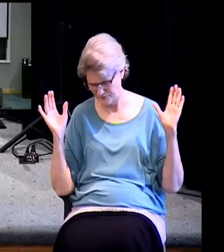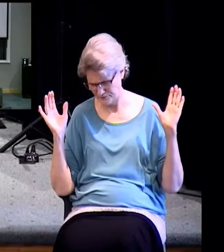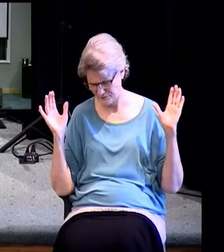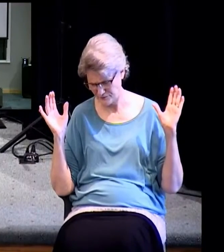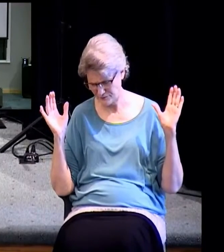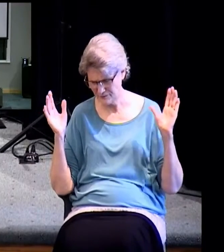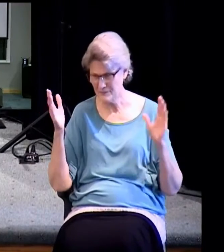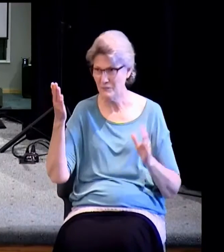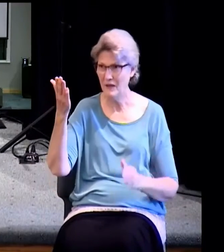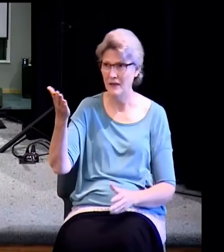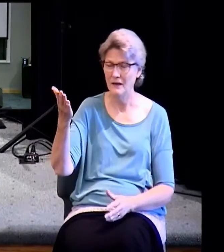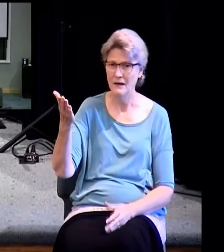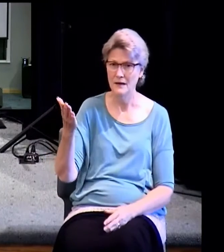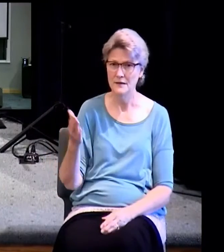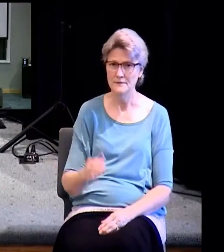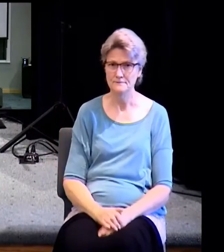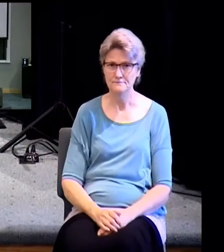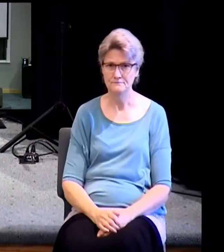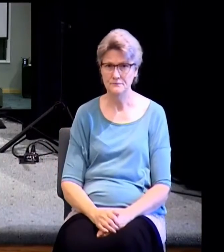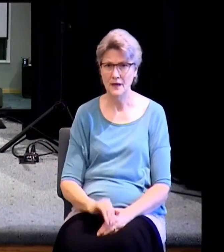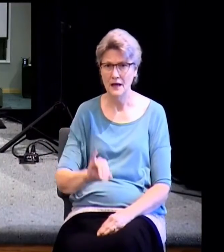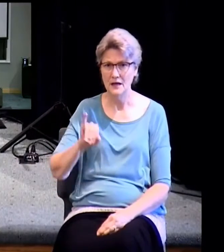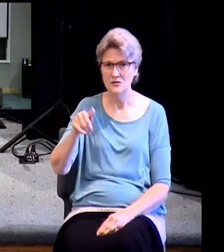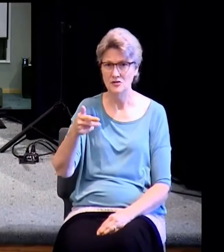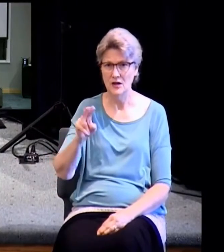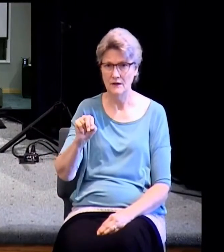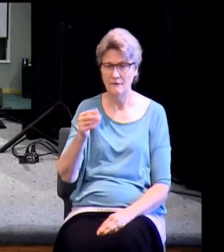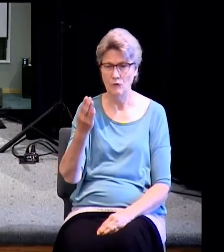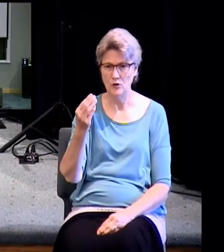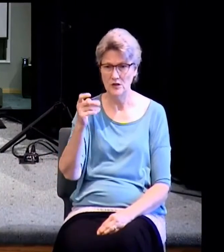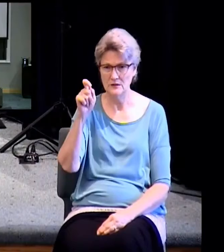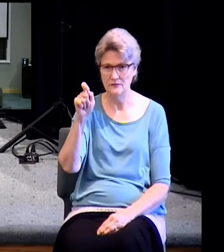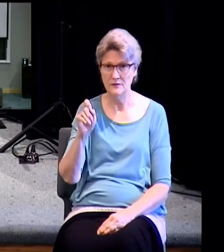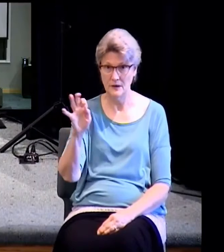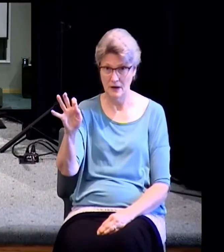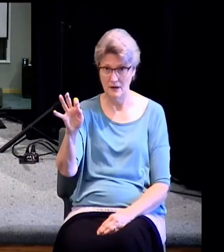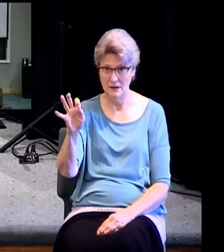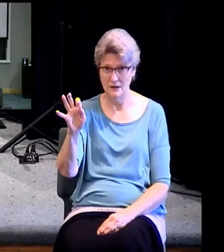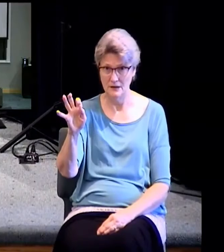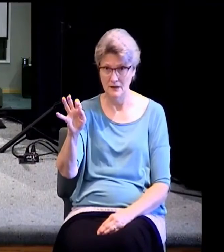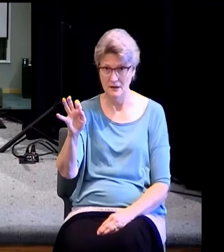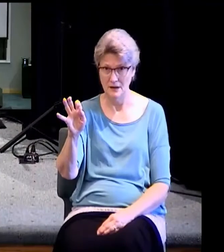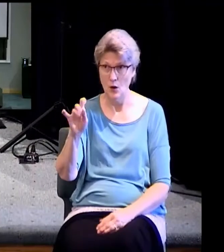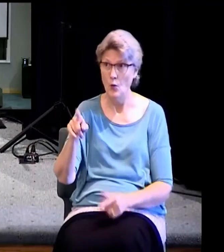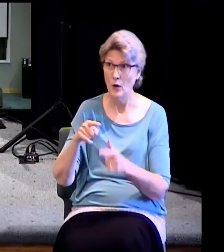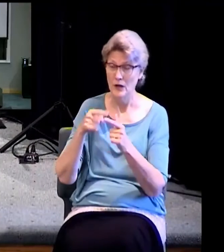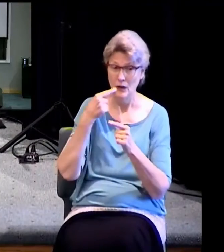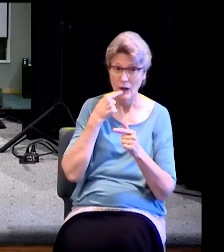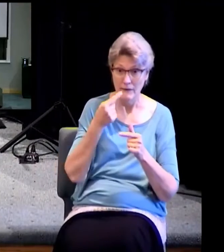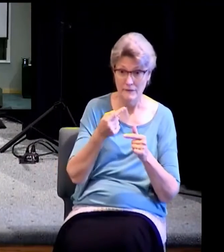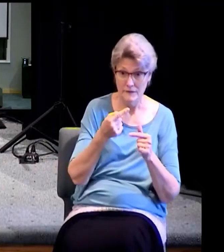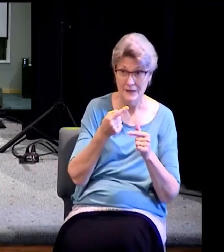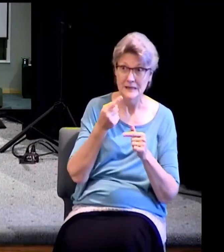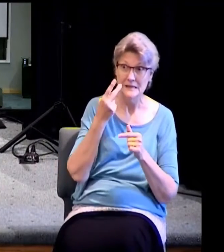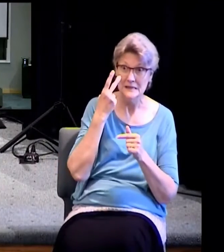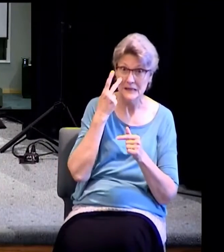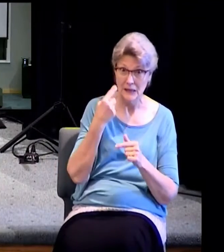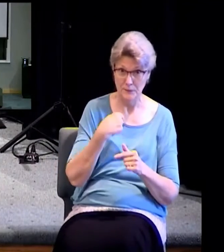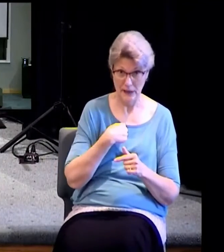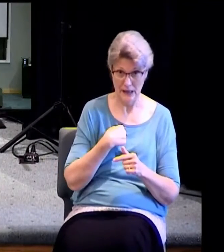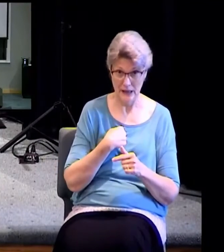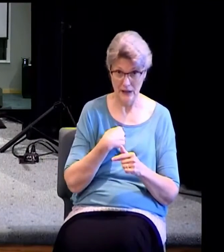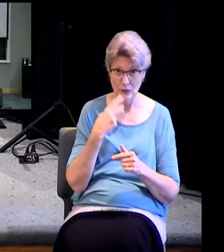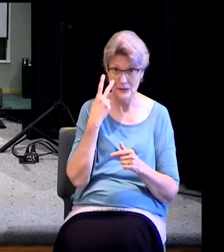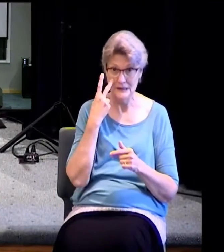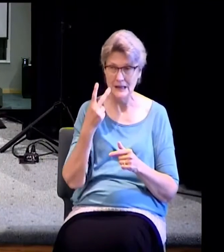God. John in first chapter 14, verse 9 said, when you have seen me, you